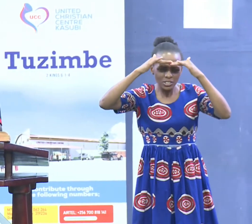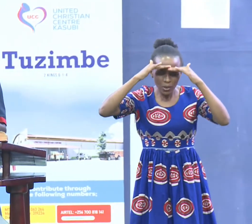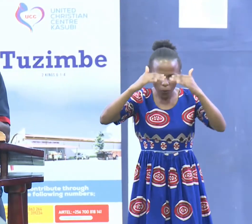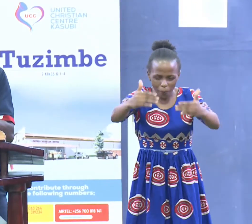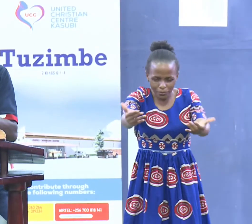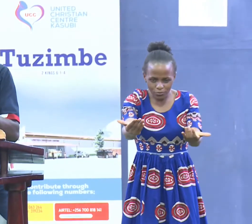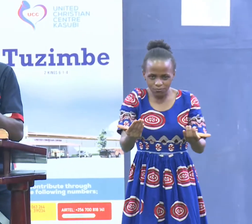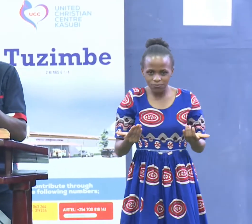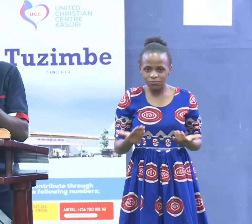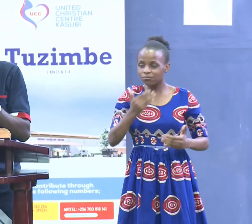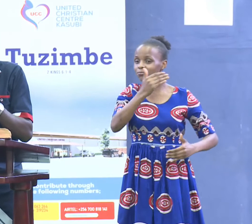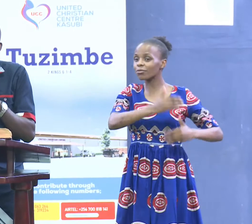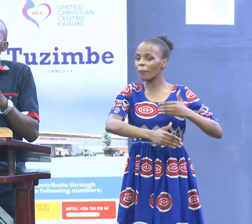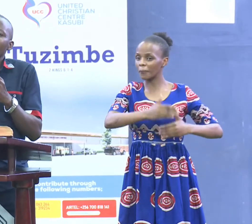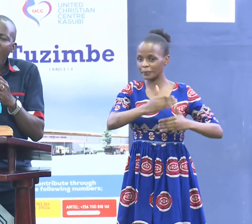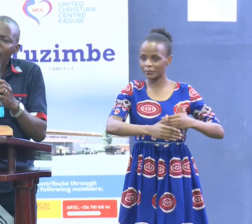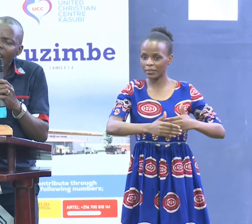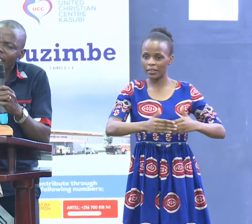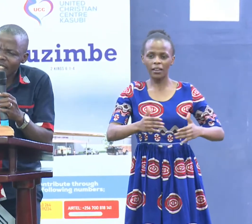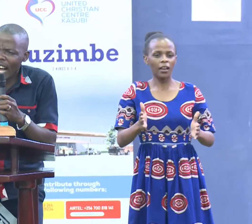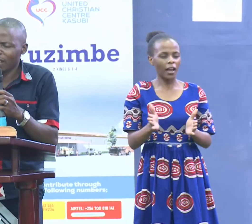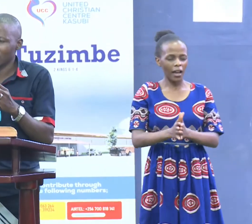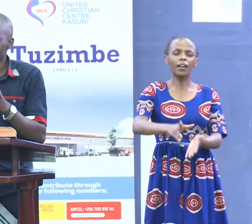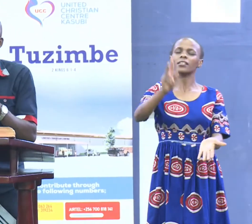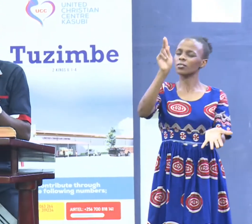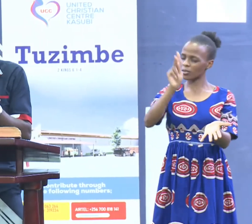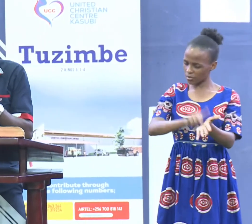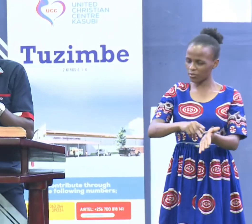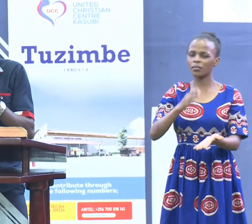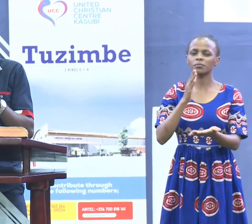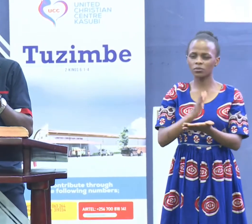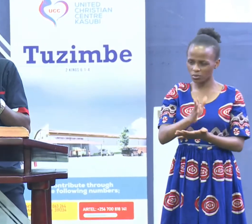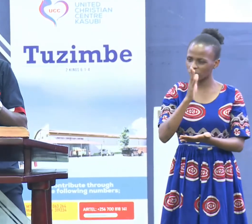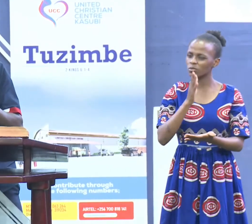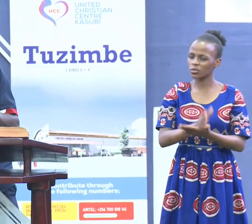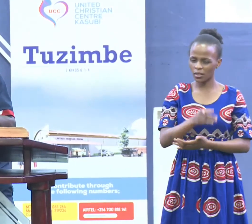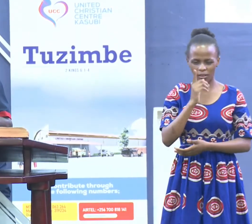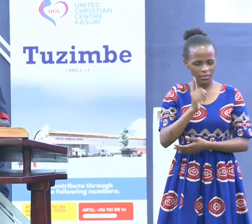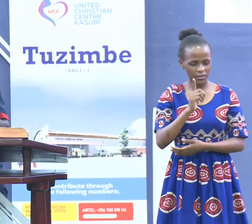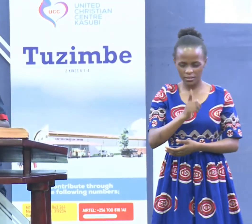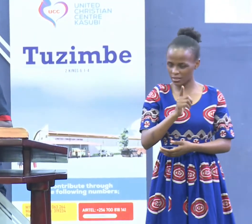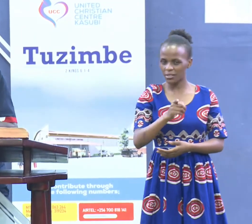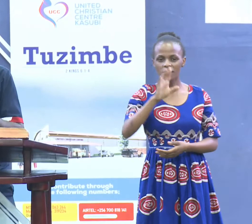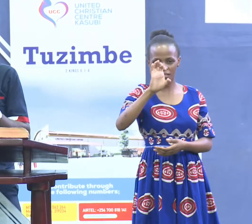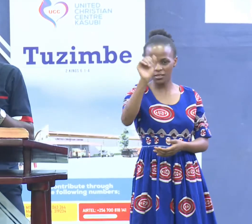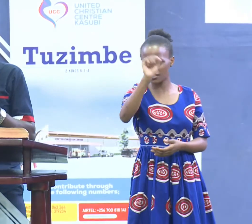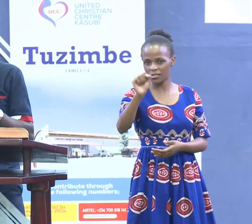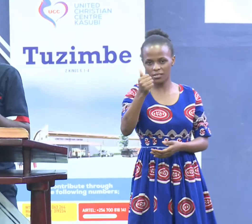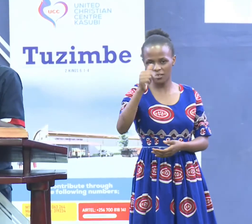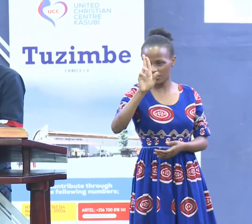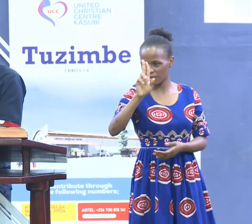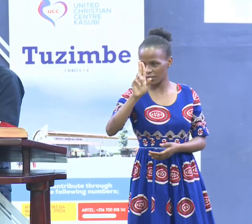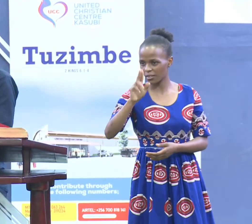Until Jacob drew close to him. And at that time, that surely this